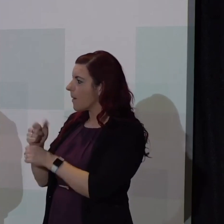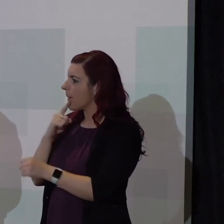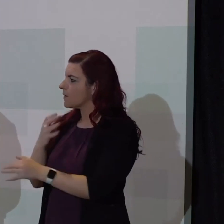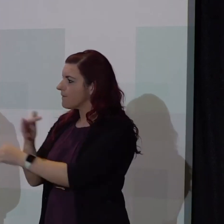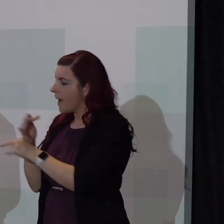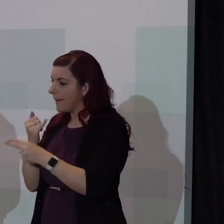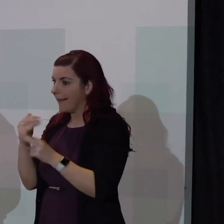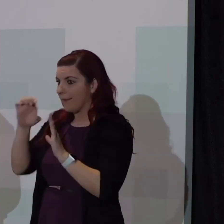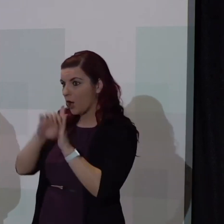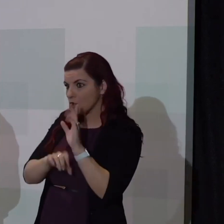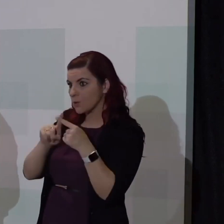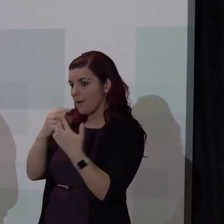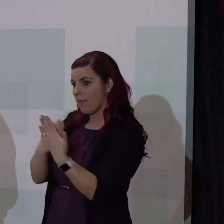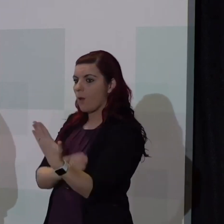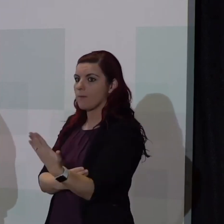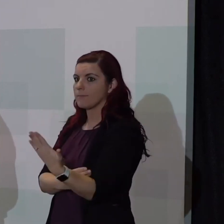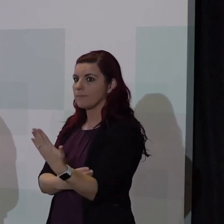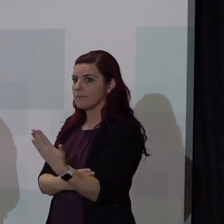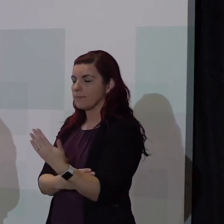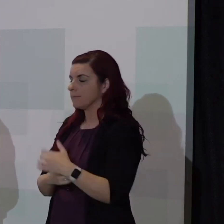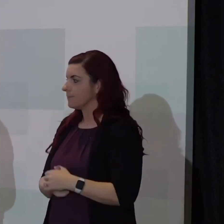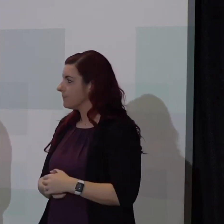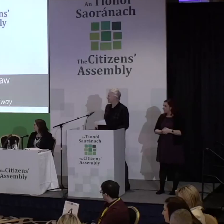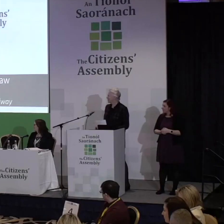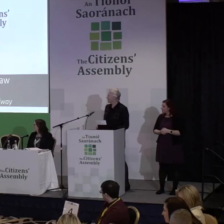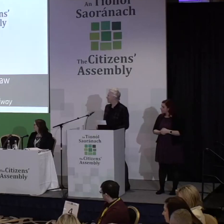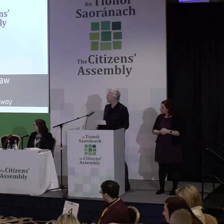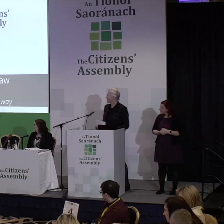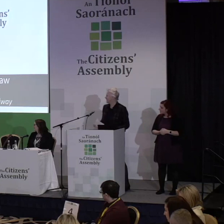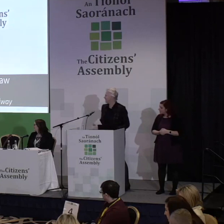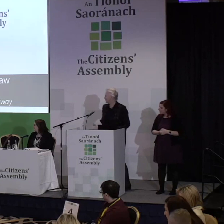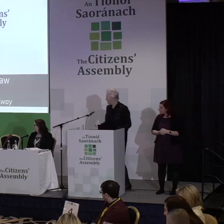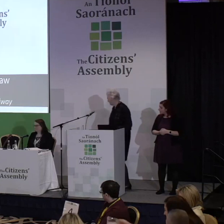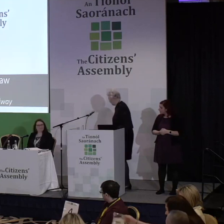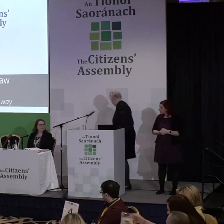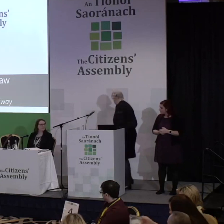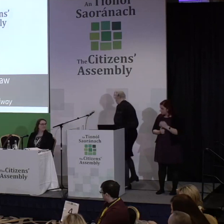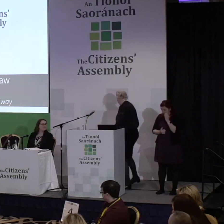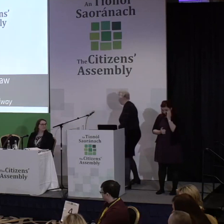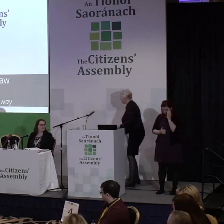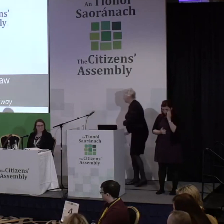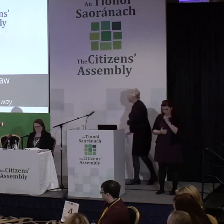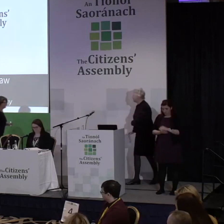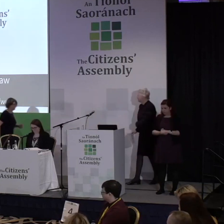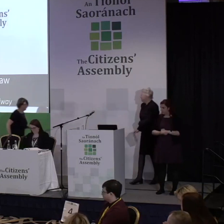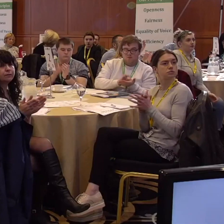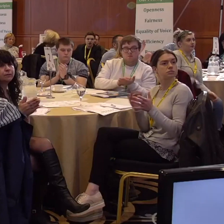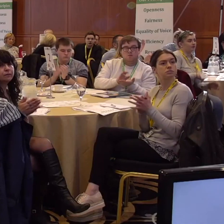and the constitution and the law. So, Professor Mullally, I'd like to welcome you now to the podium. Thank you.